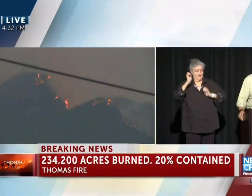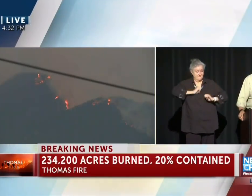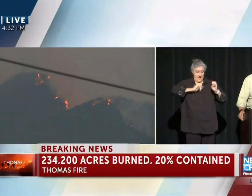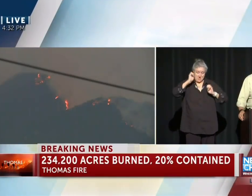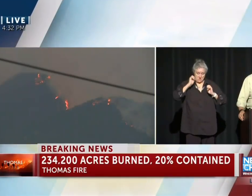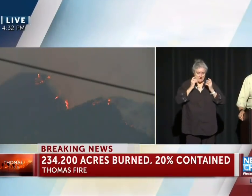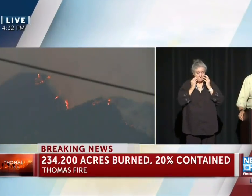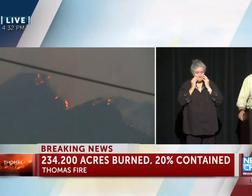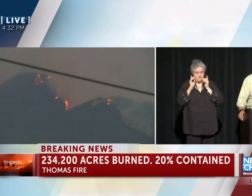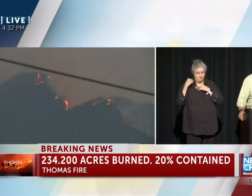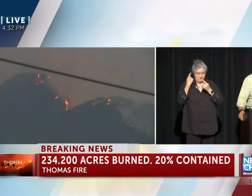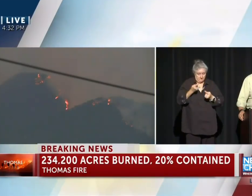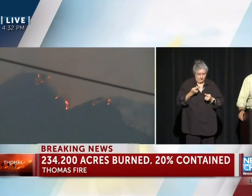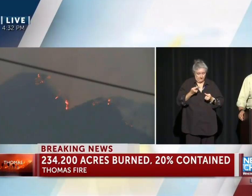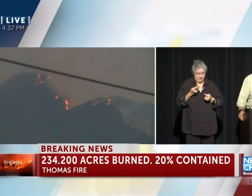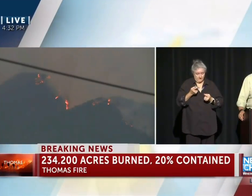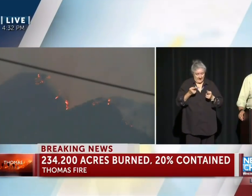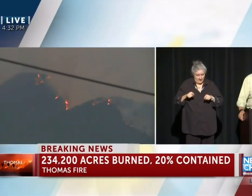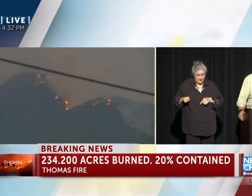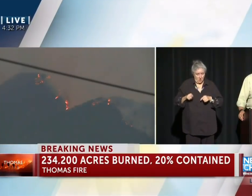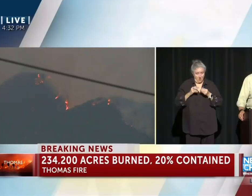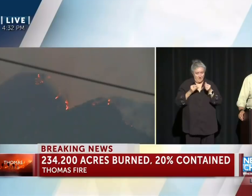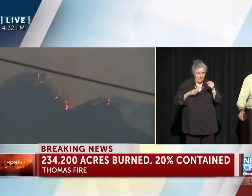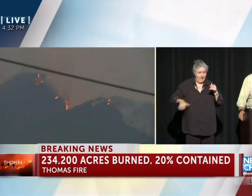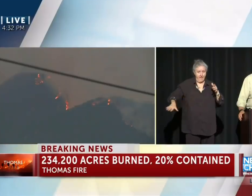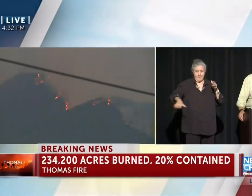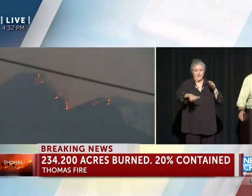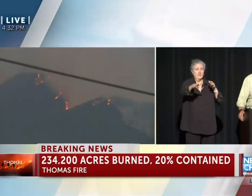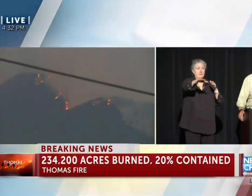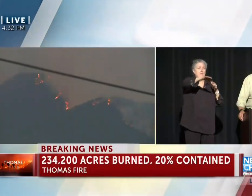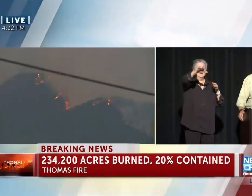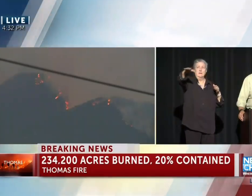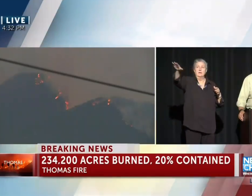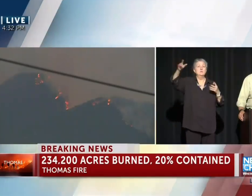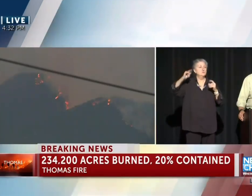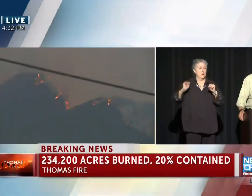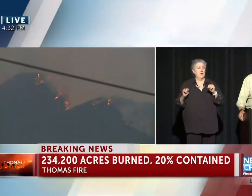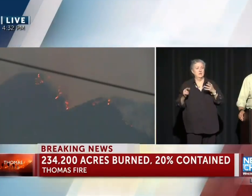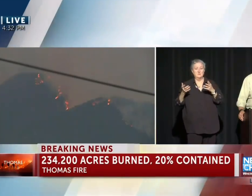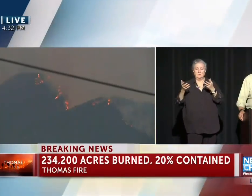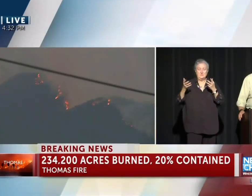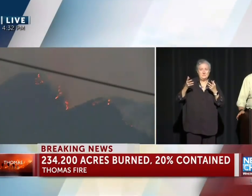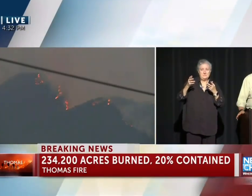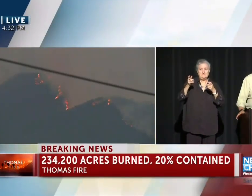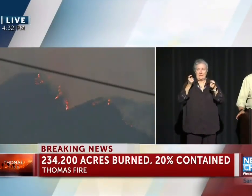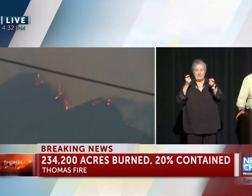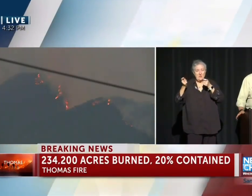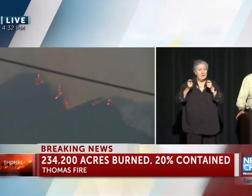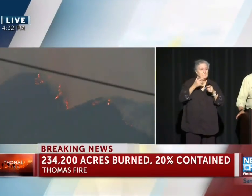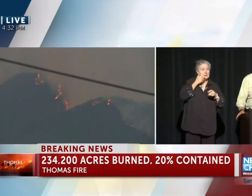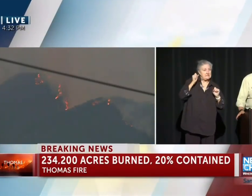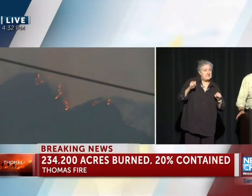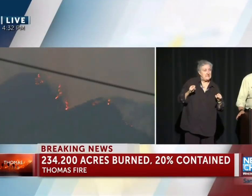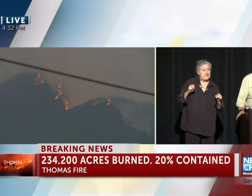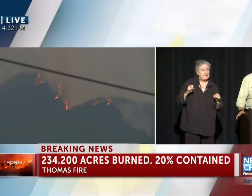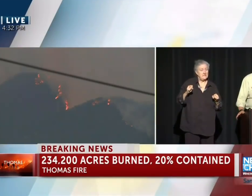evaluate the damage that is being done on the landscape and to try to mitigate that as best we can. And if we can't mitigate it,